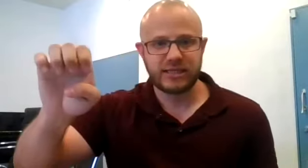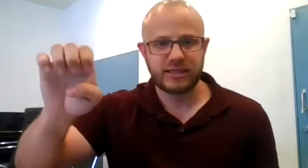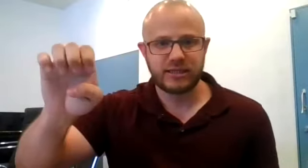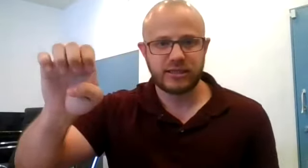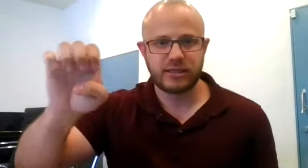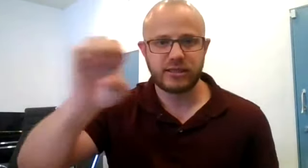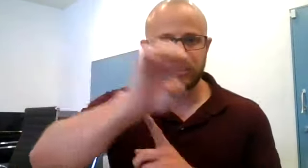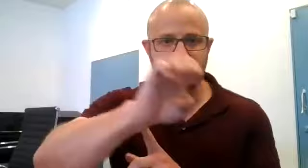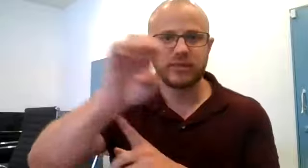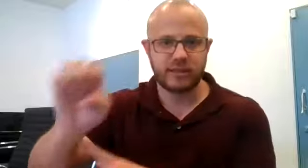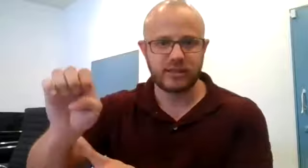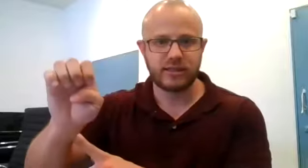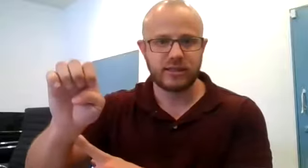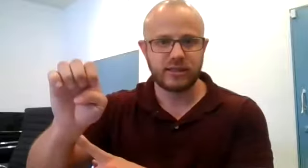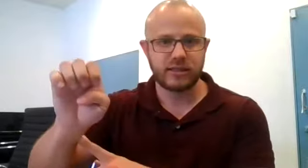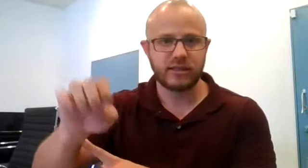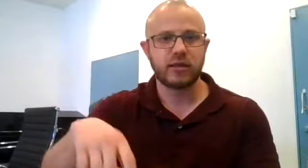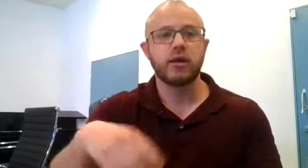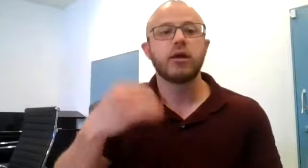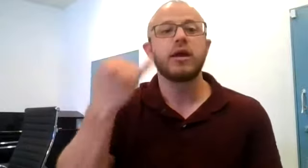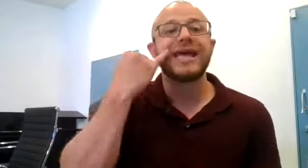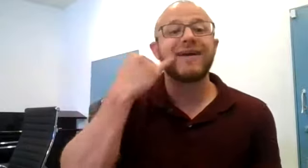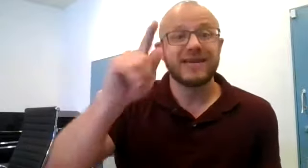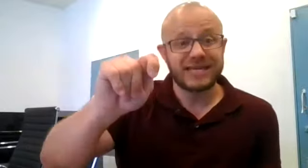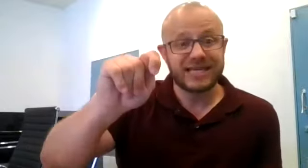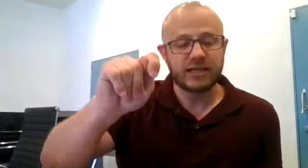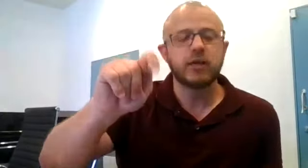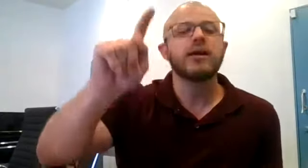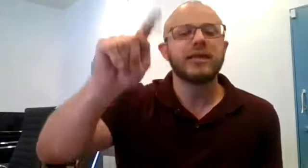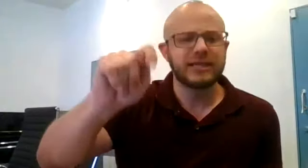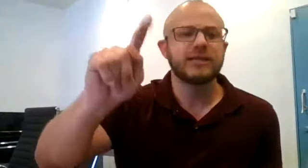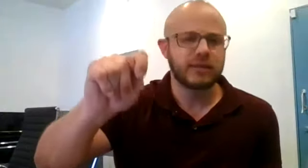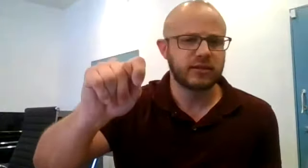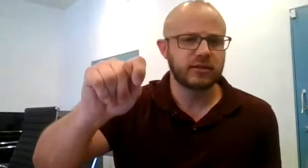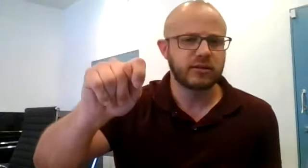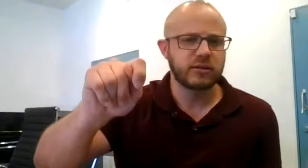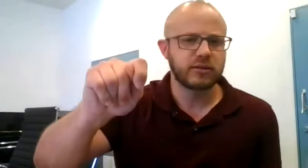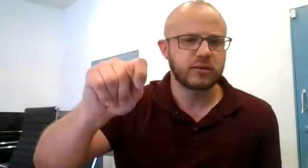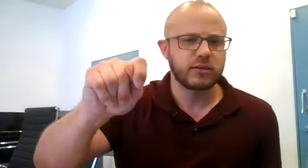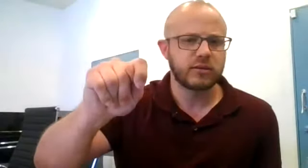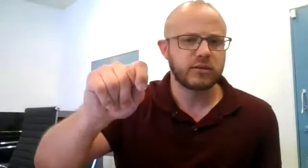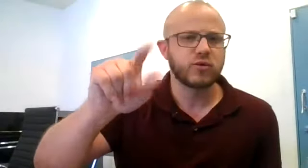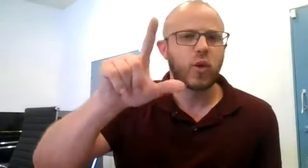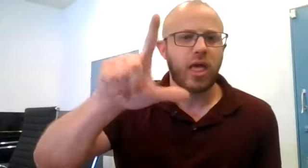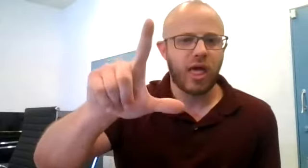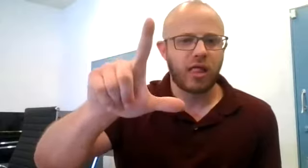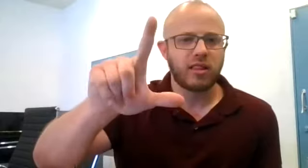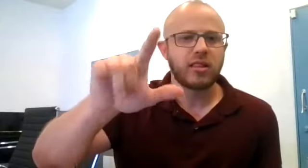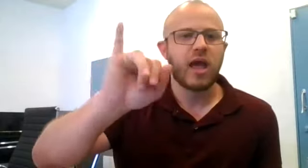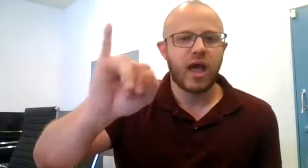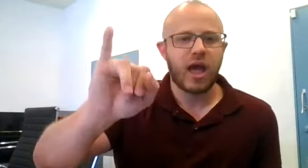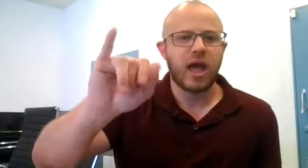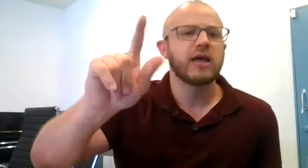T-E-E. E-E. You bounce the E and you move it. T-T. It can be just bounce without